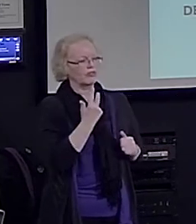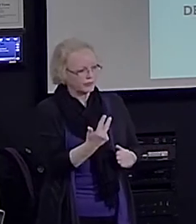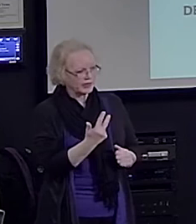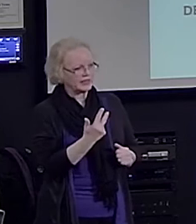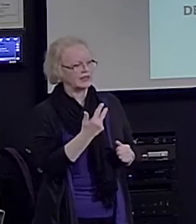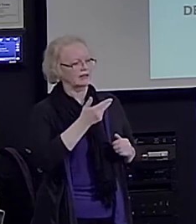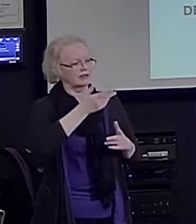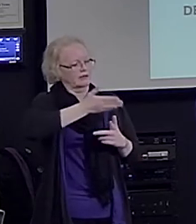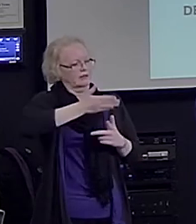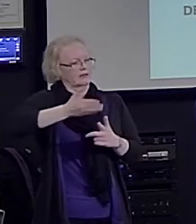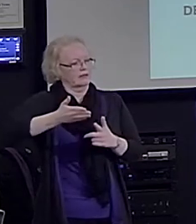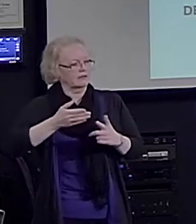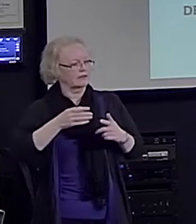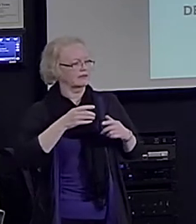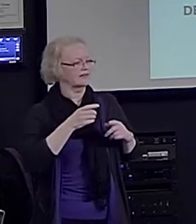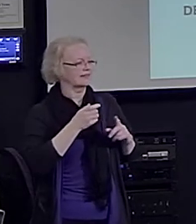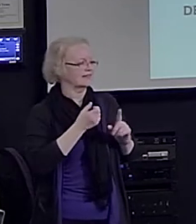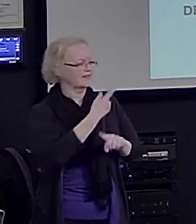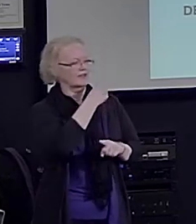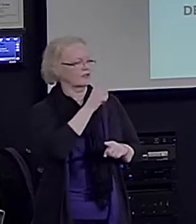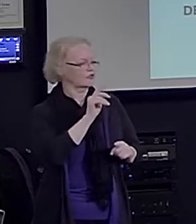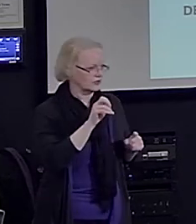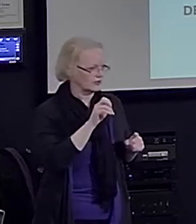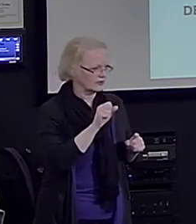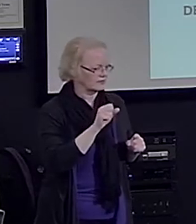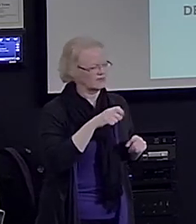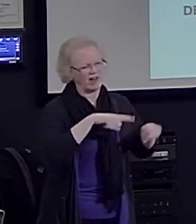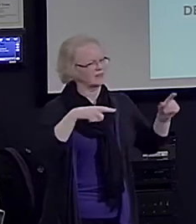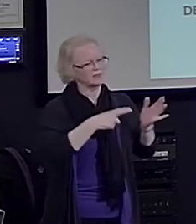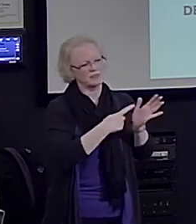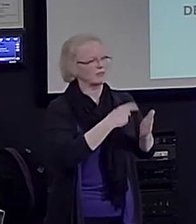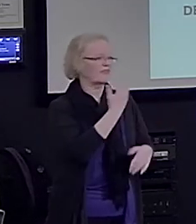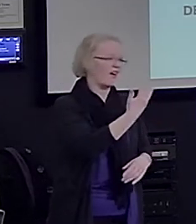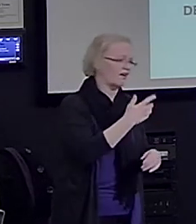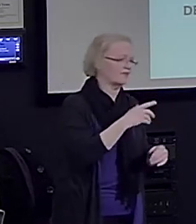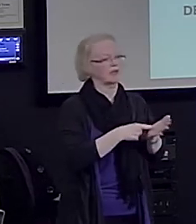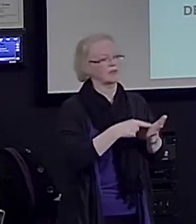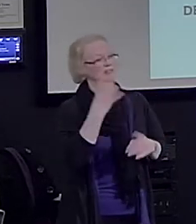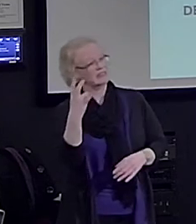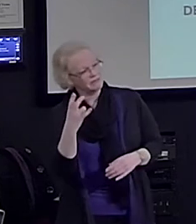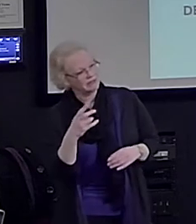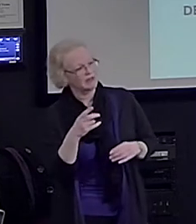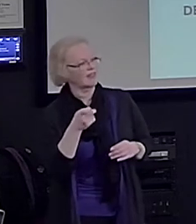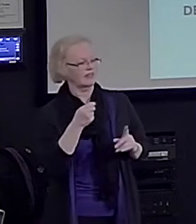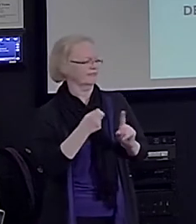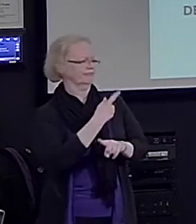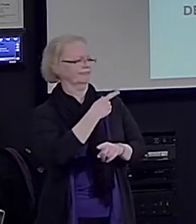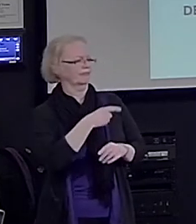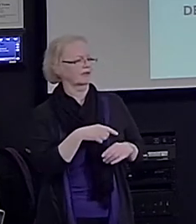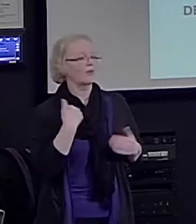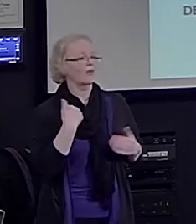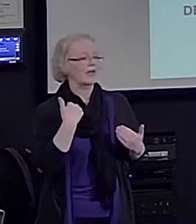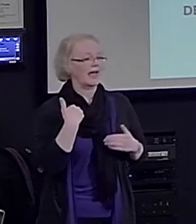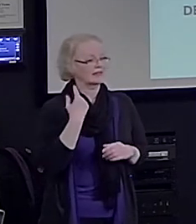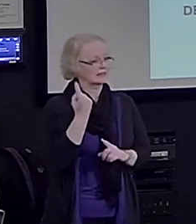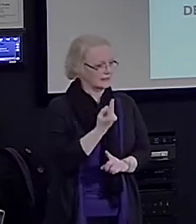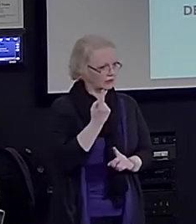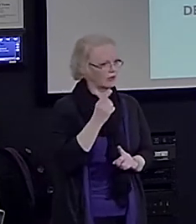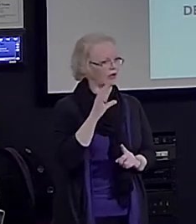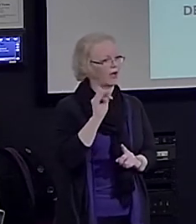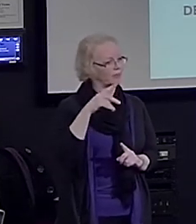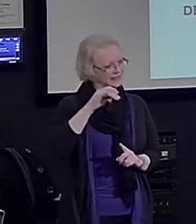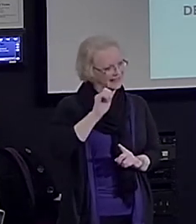deviant stimulus so it was randomized sometimes they had five sometimes they had seven and then they would deviant so we had a single complex tone that